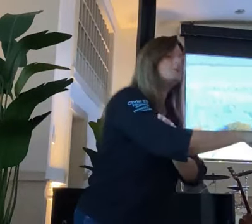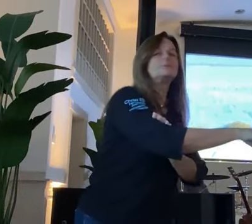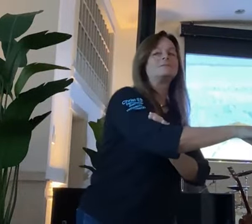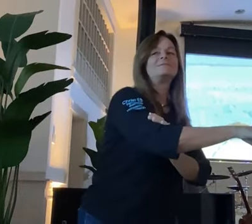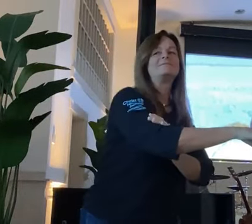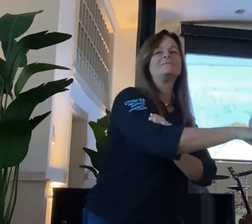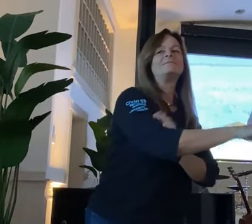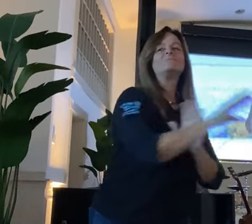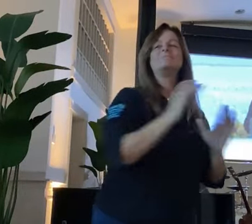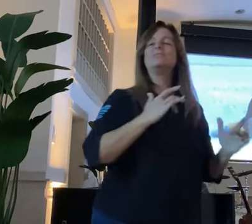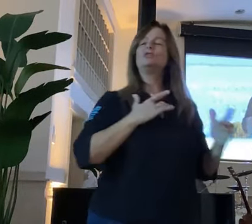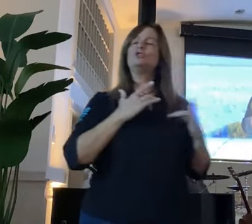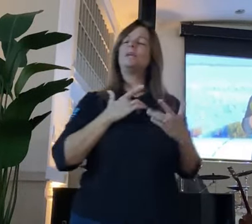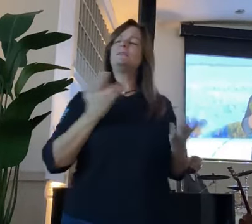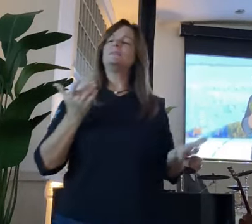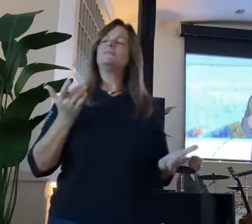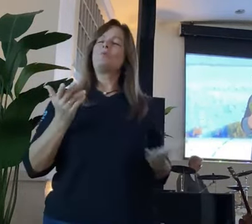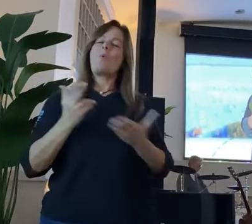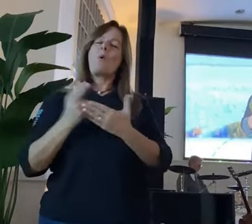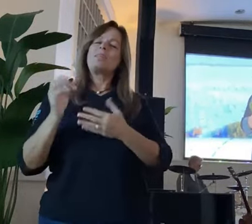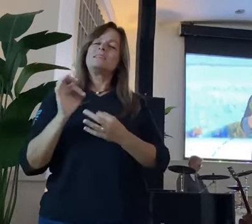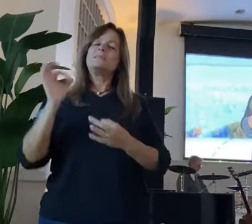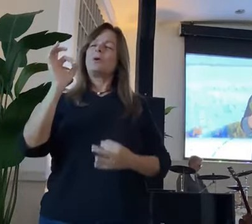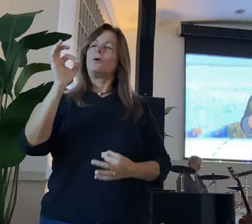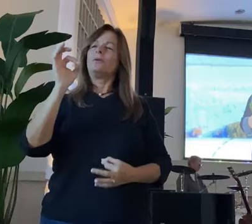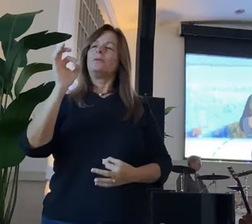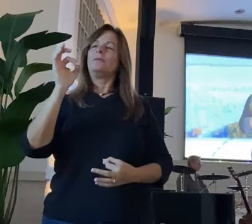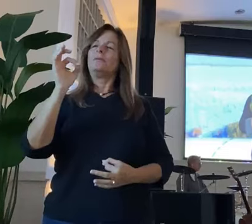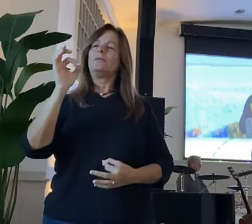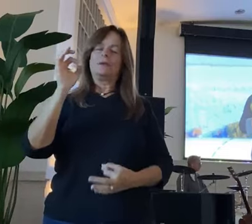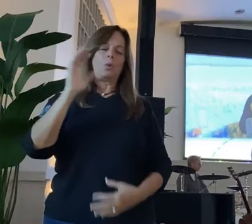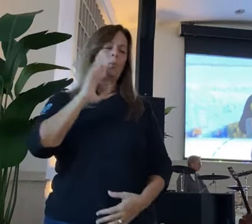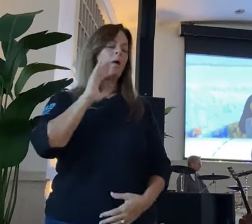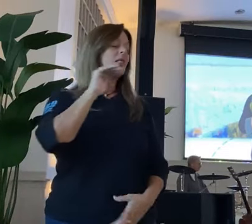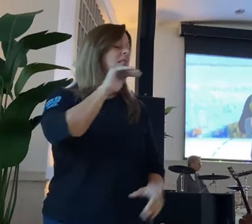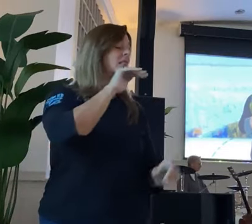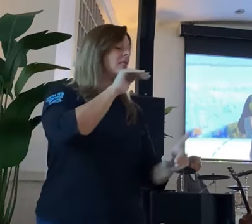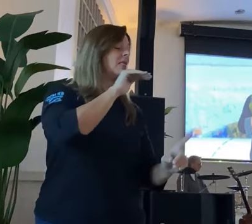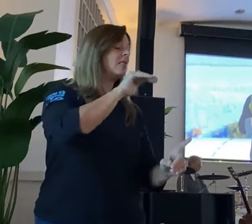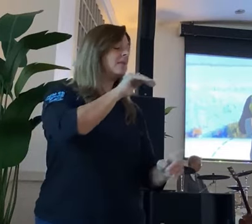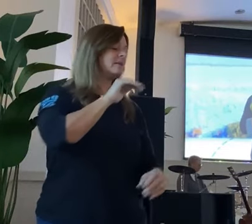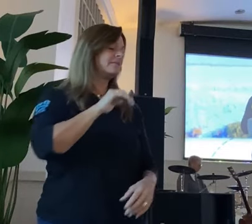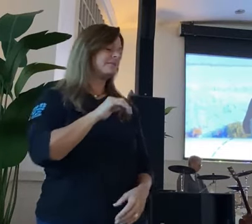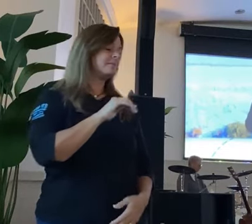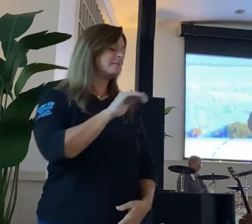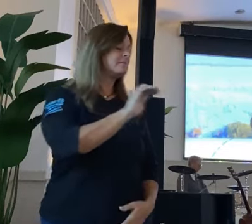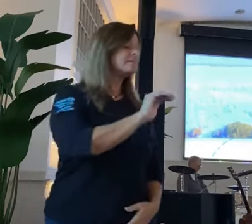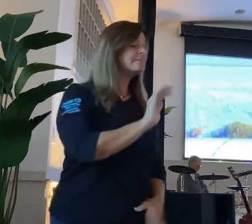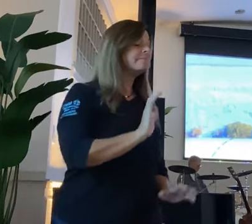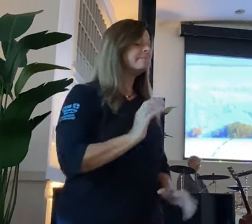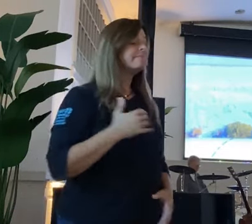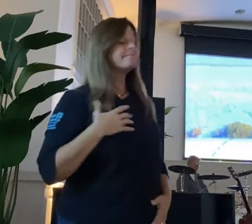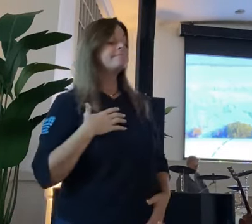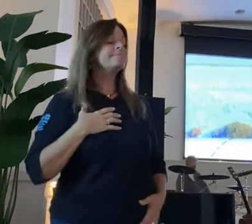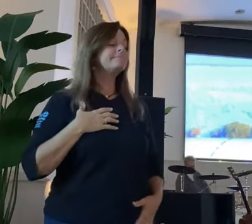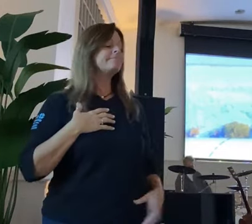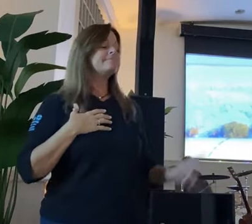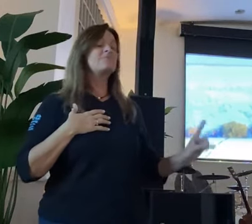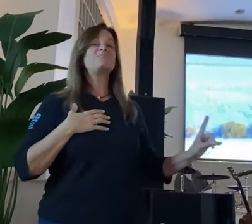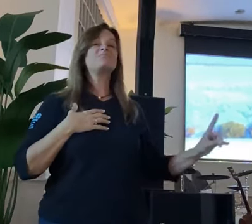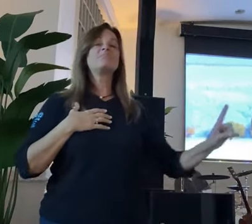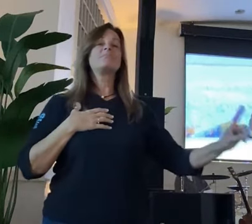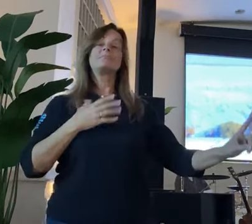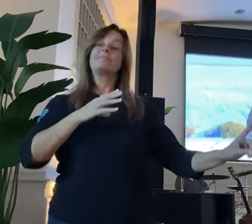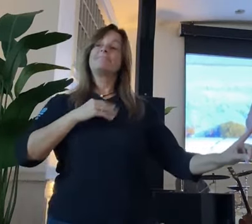the space in your life. You actually have to invite Him into that space. And so we're going to do that today. First prayer we're going to pray is really a prayer of repentance,